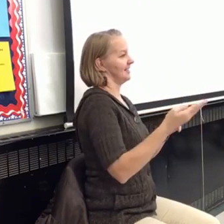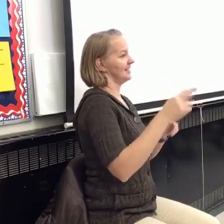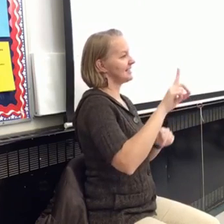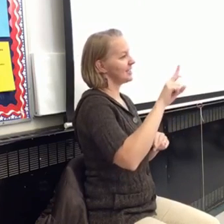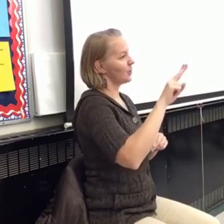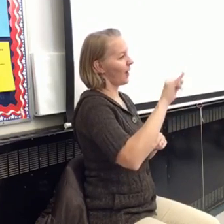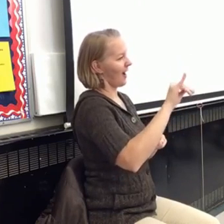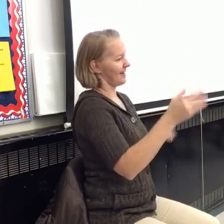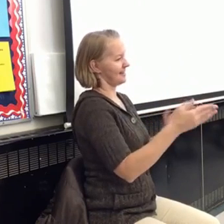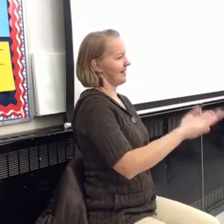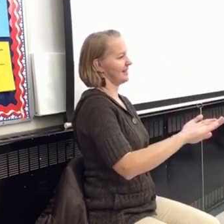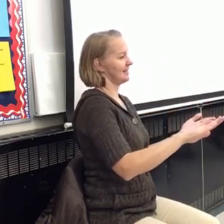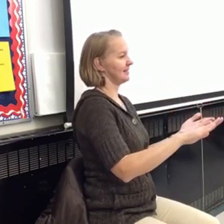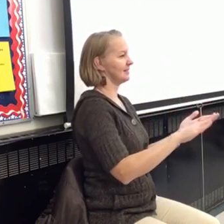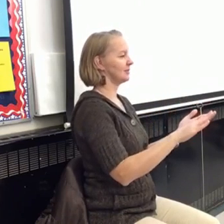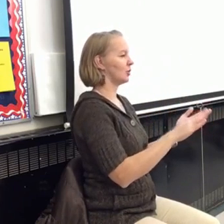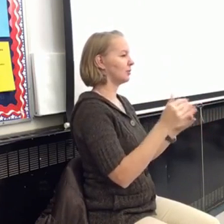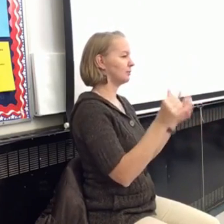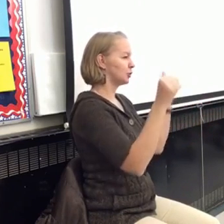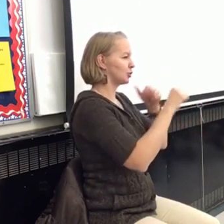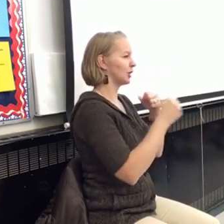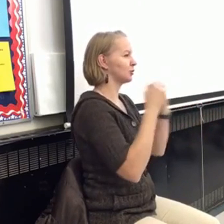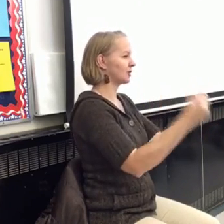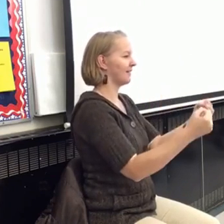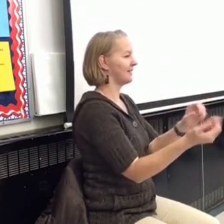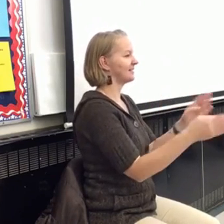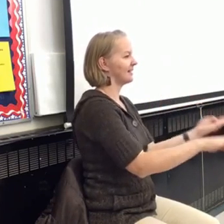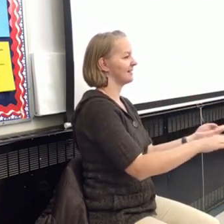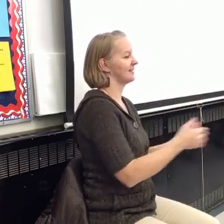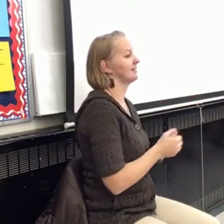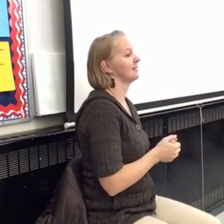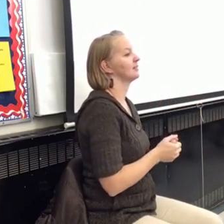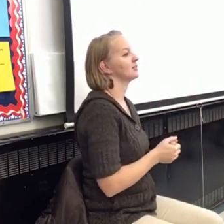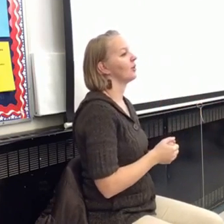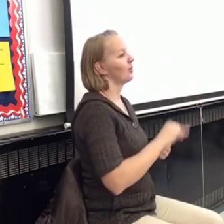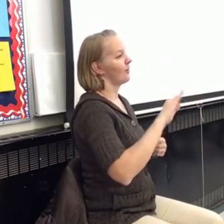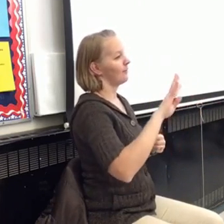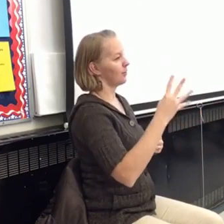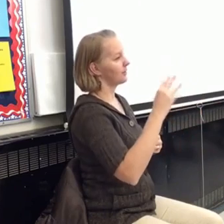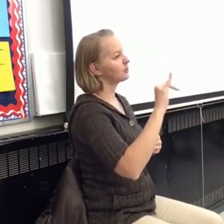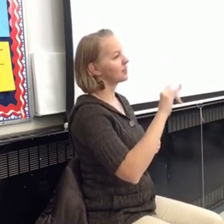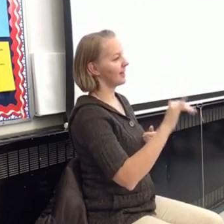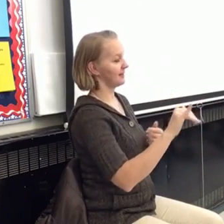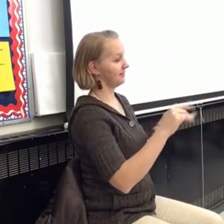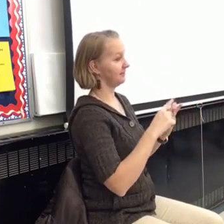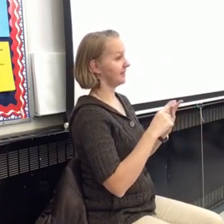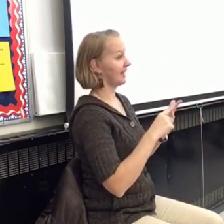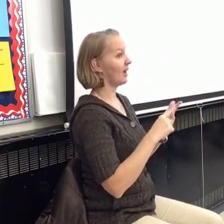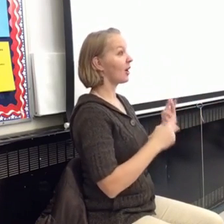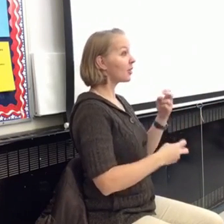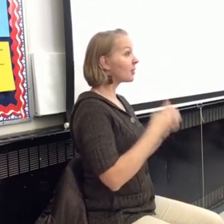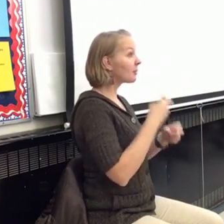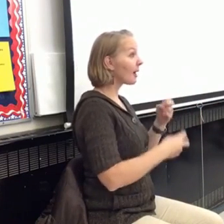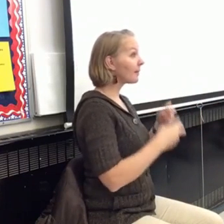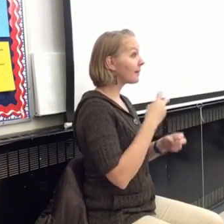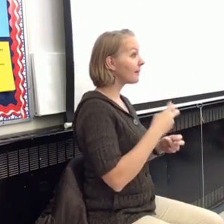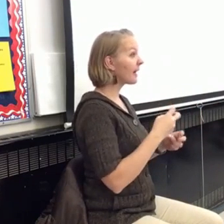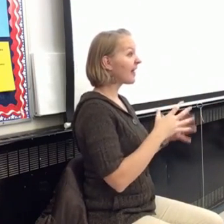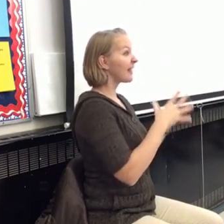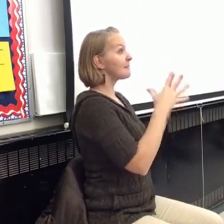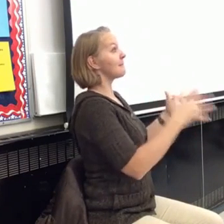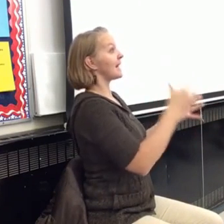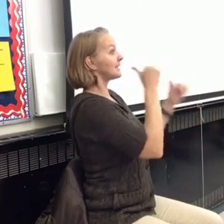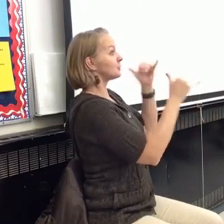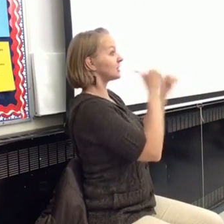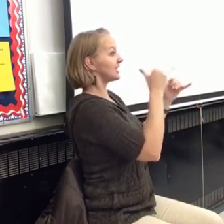Okay, listen. Kevin got it right. So, it's the 4th of July. Now, the problem is that this massive drinking comes with a